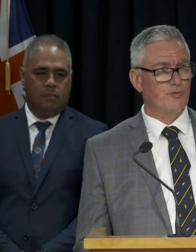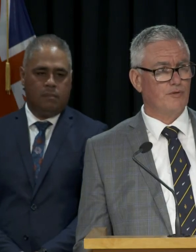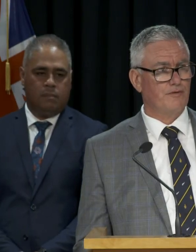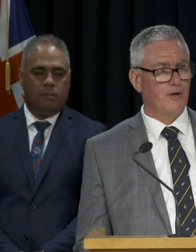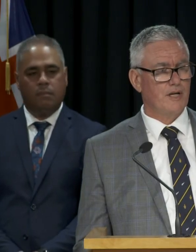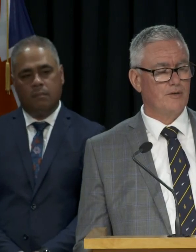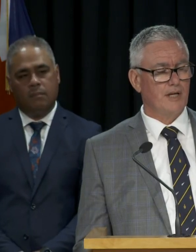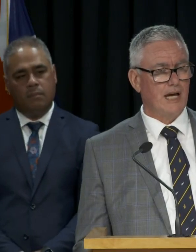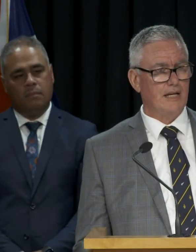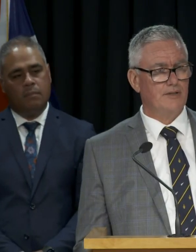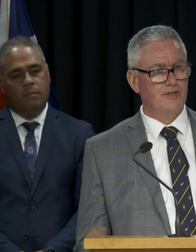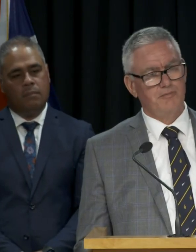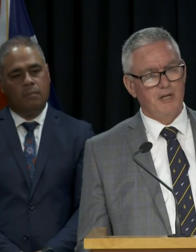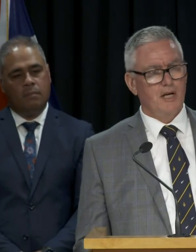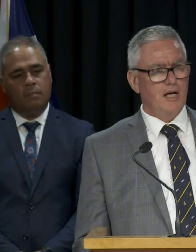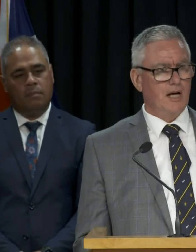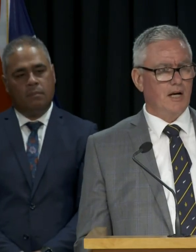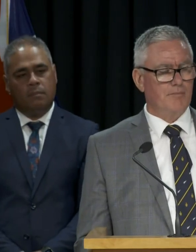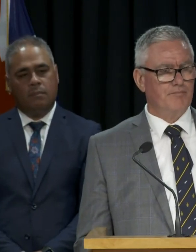the tourism portfolio, and